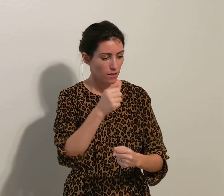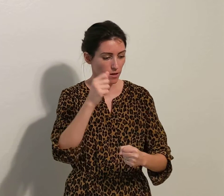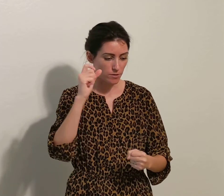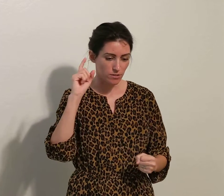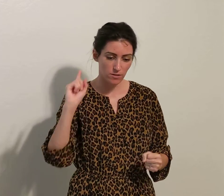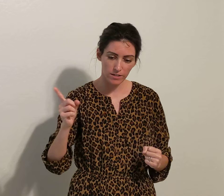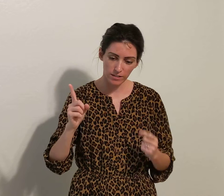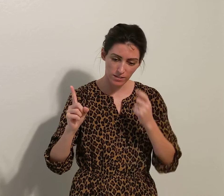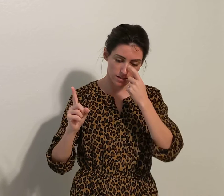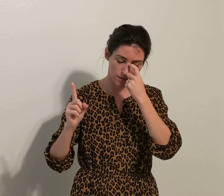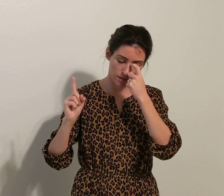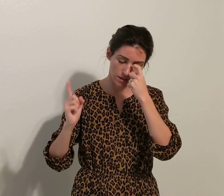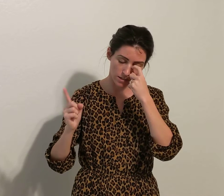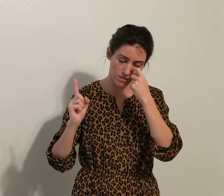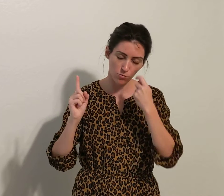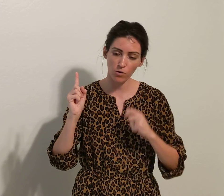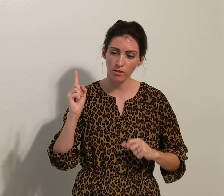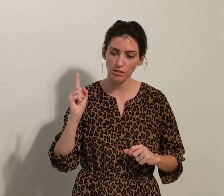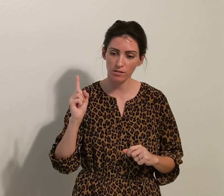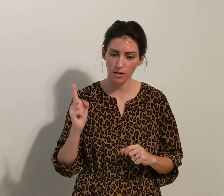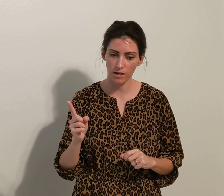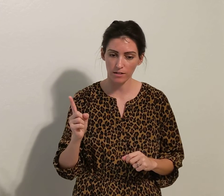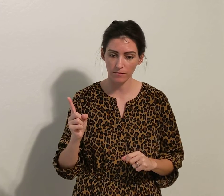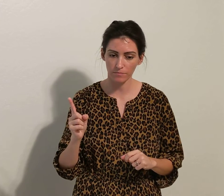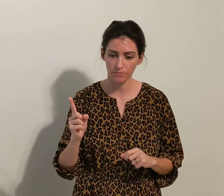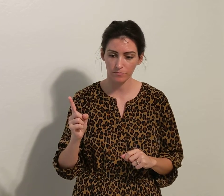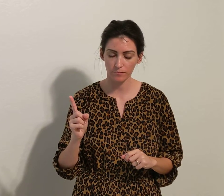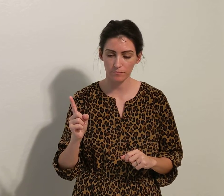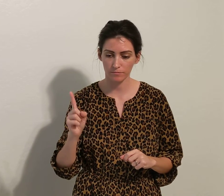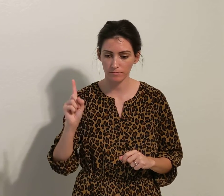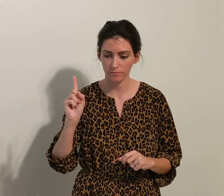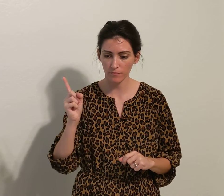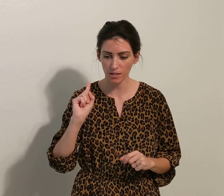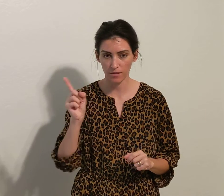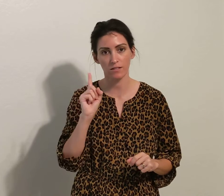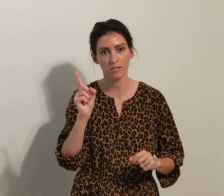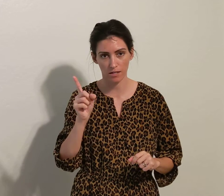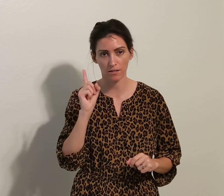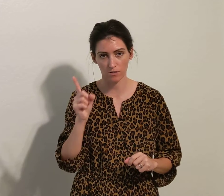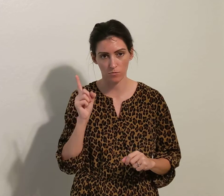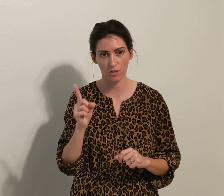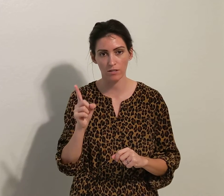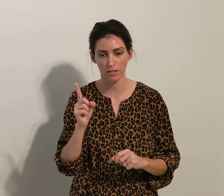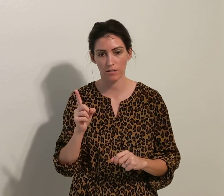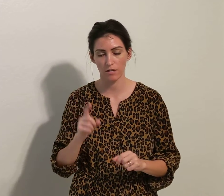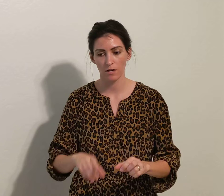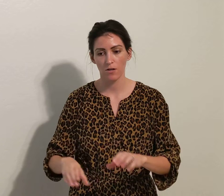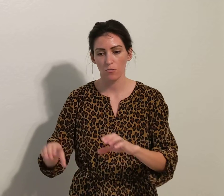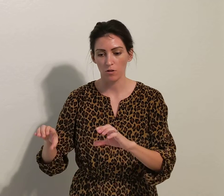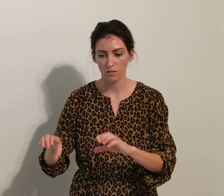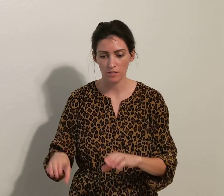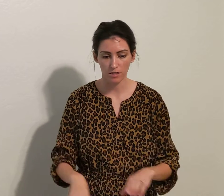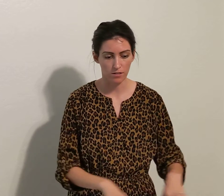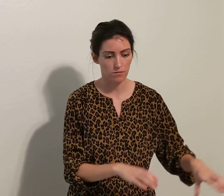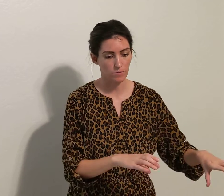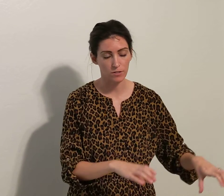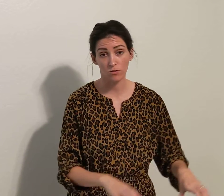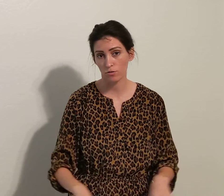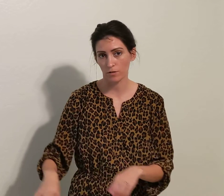I'm going to do this. This was done. This one thing was done. I'm going to do